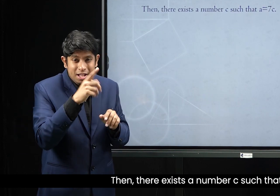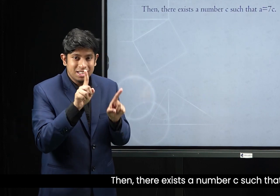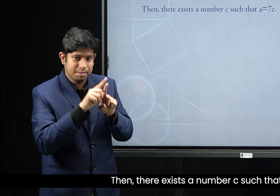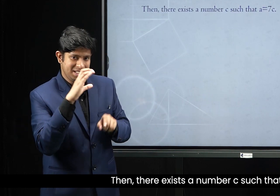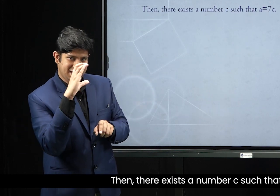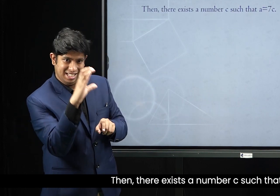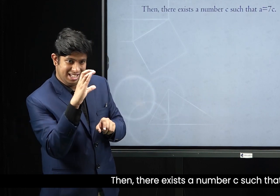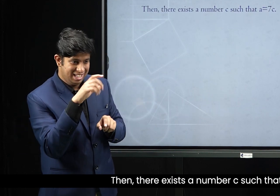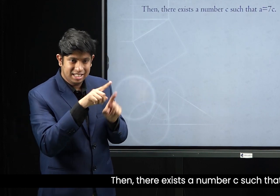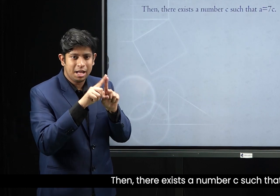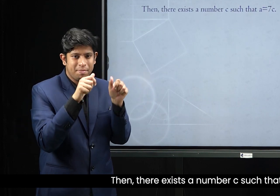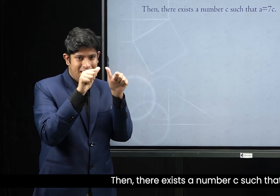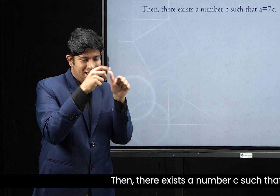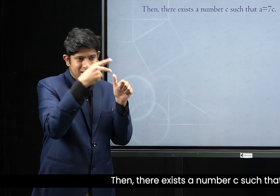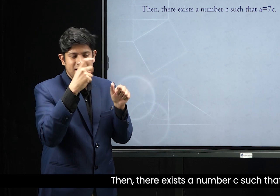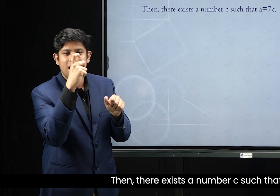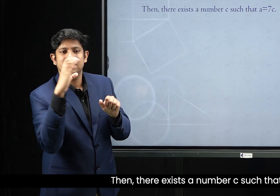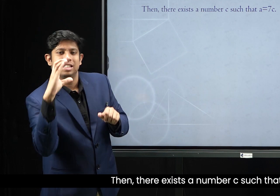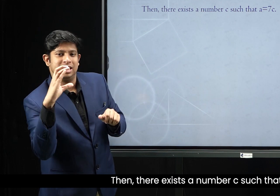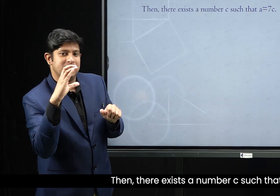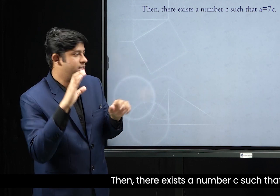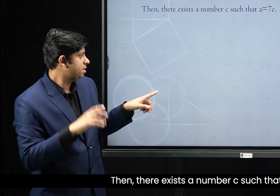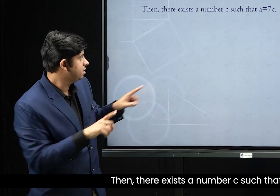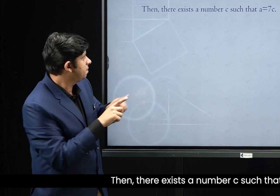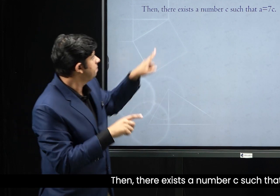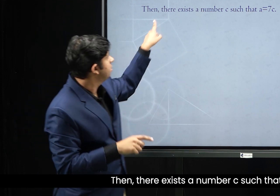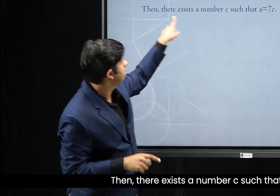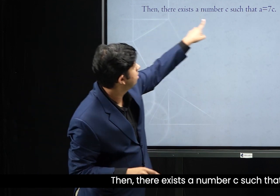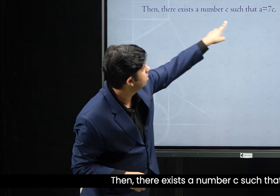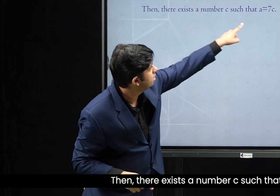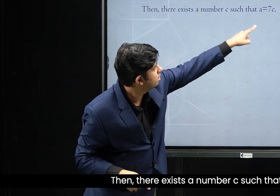number c such that a is equal to 7c.